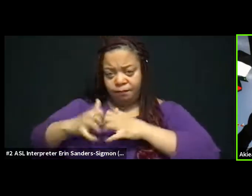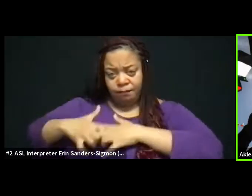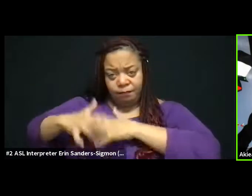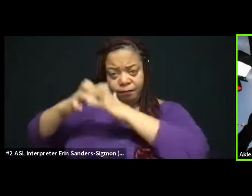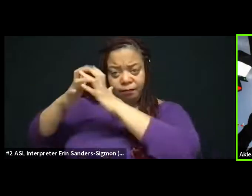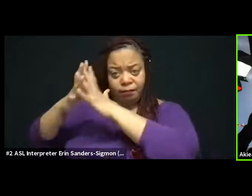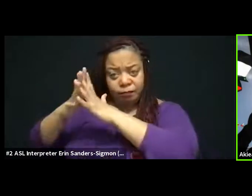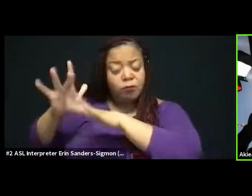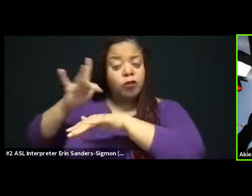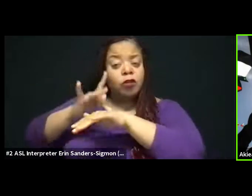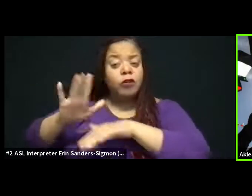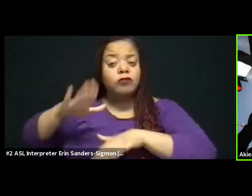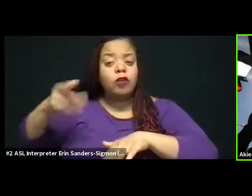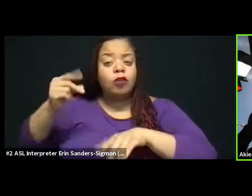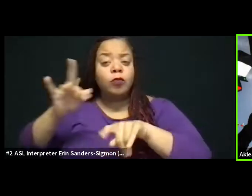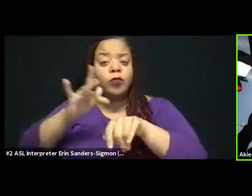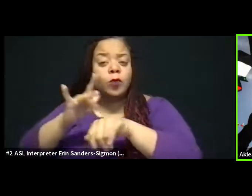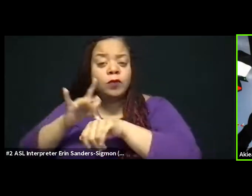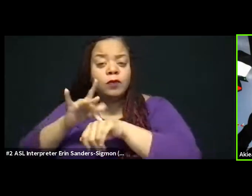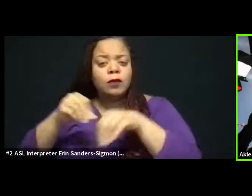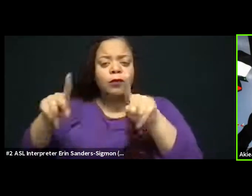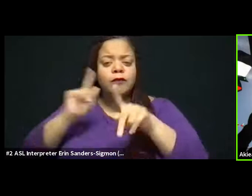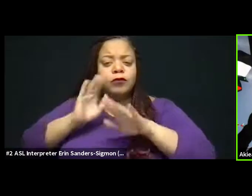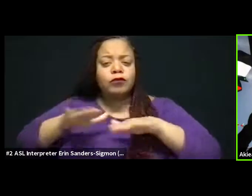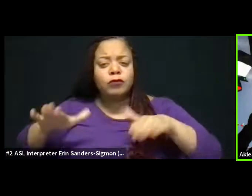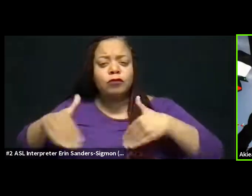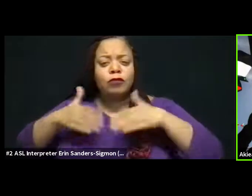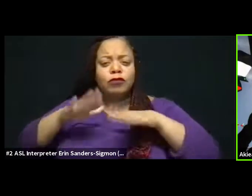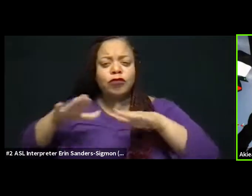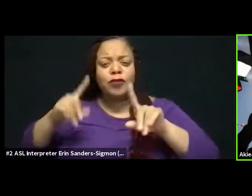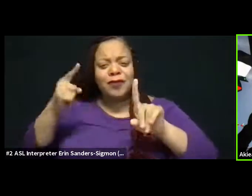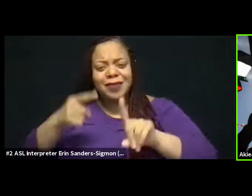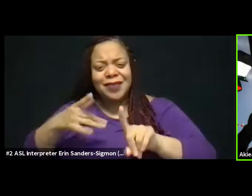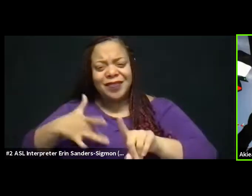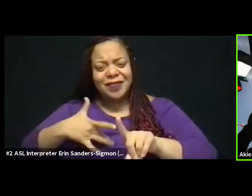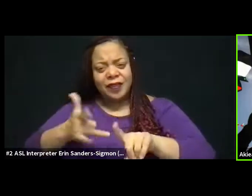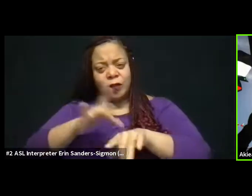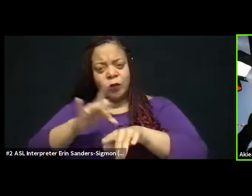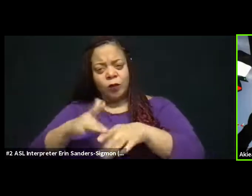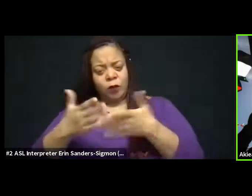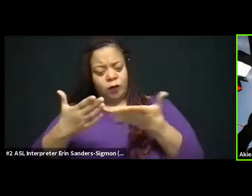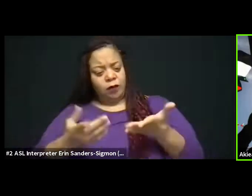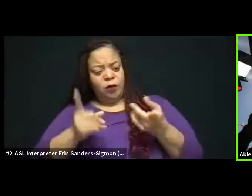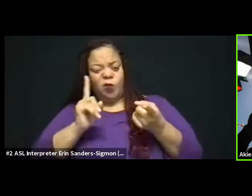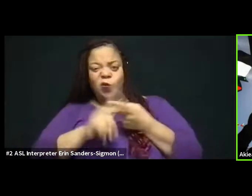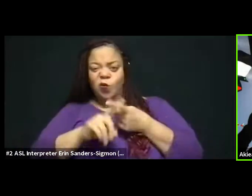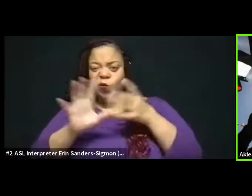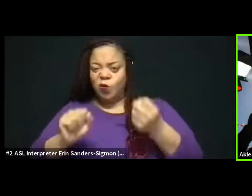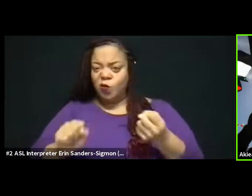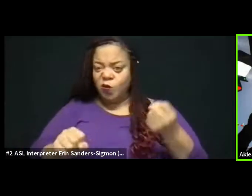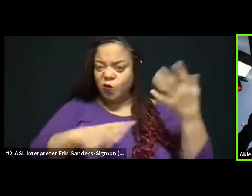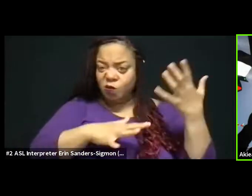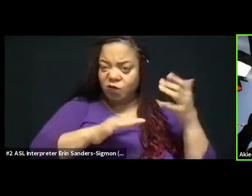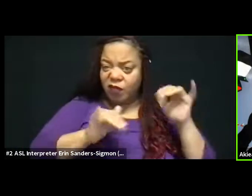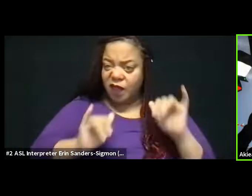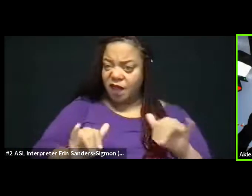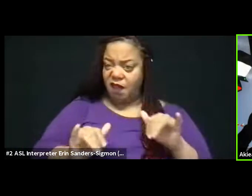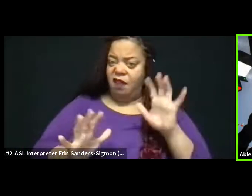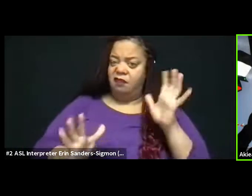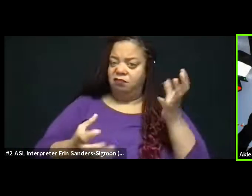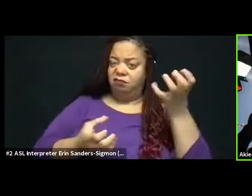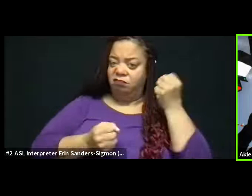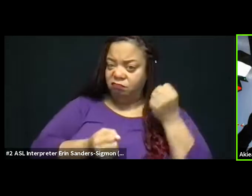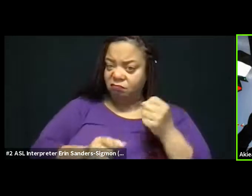to engage with these resources to eliminate carceral logics that hopefully help to liberate our communities from